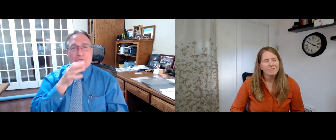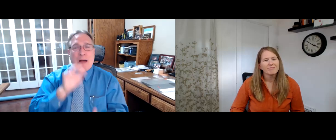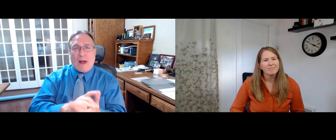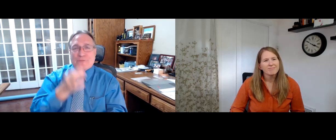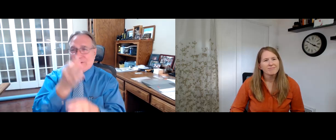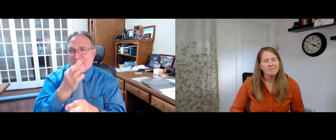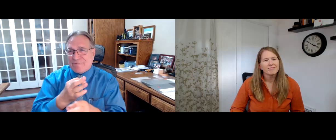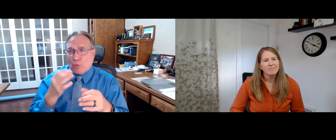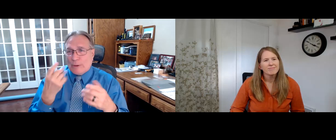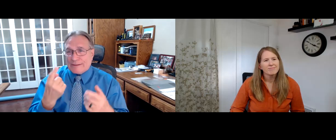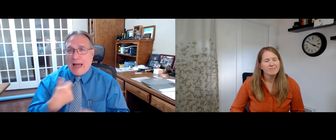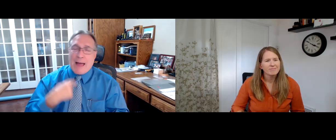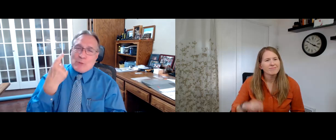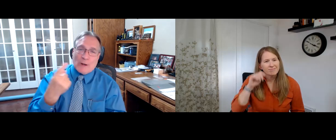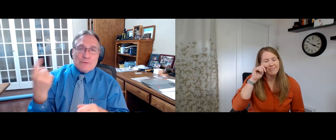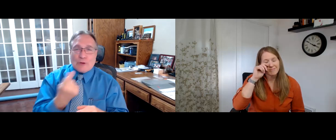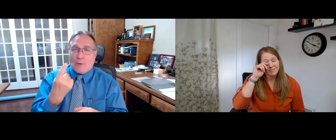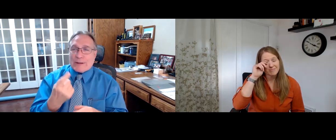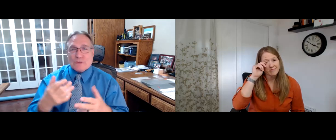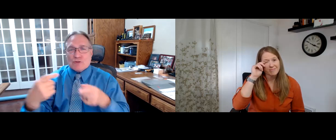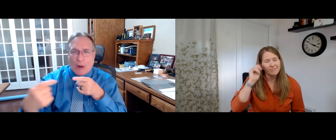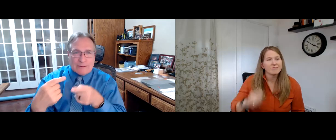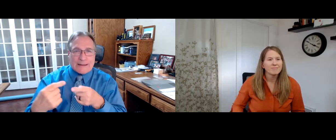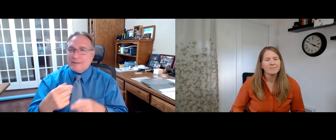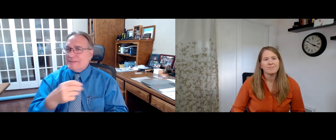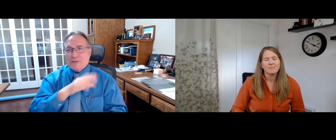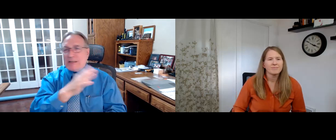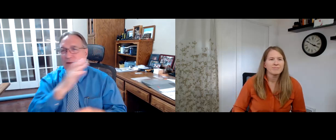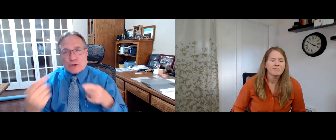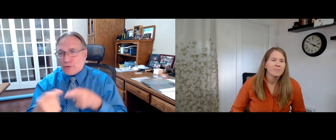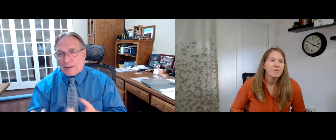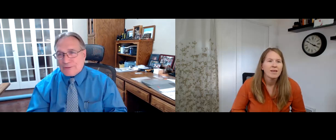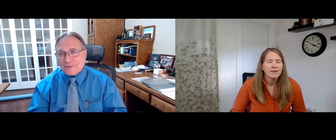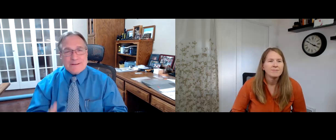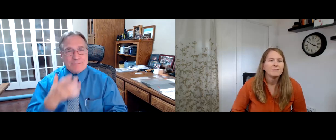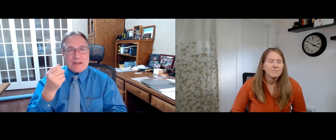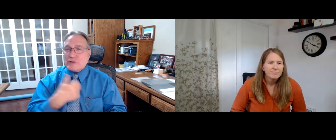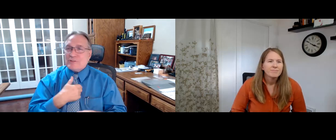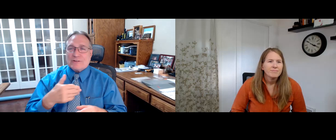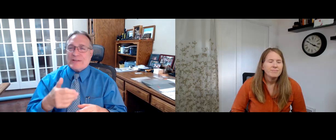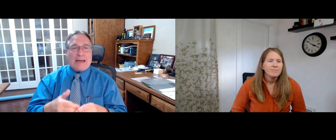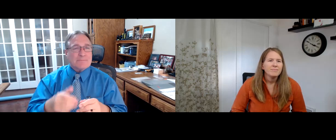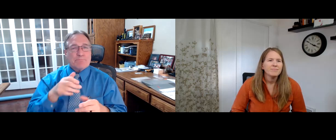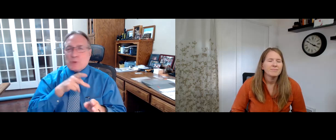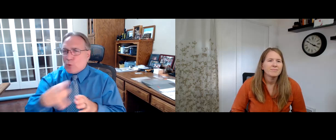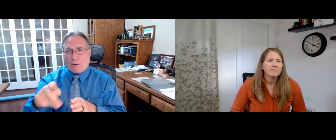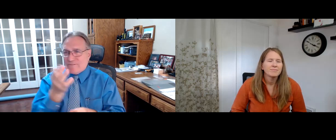My wife's the faithful one. I'm the one who's always struggling. She never struggles because she's just that pure